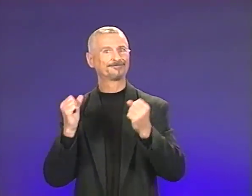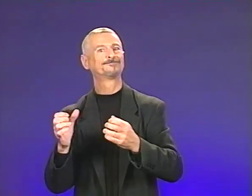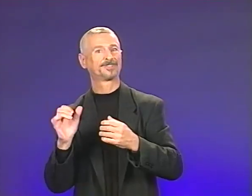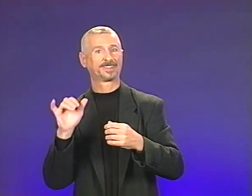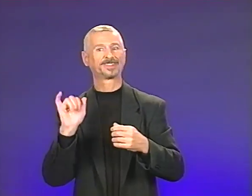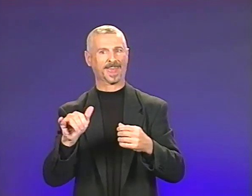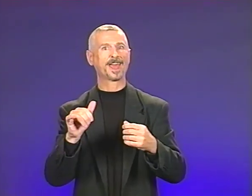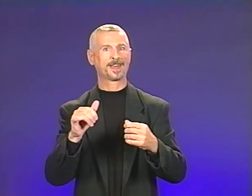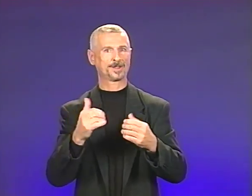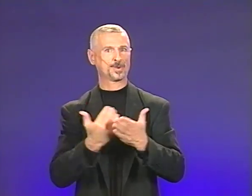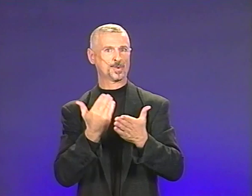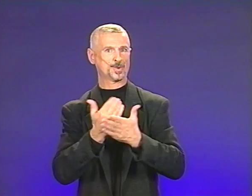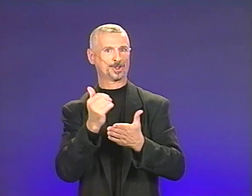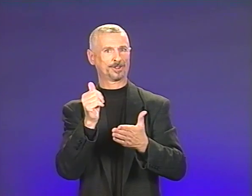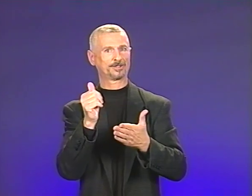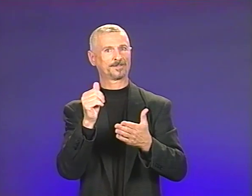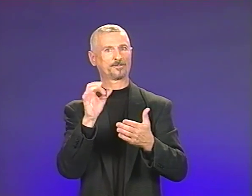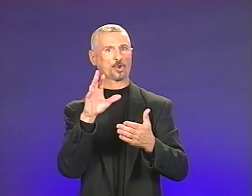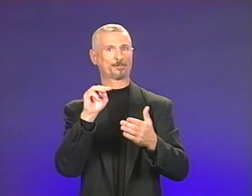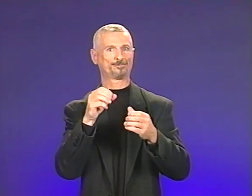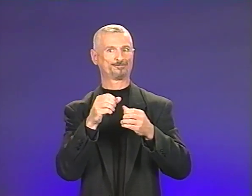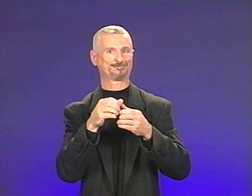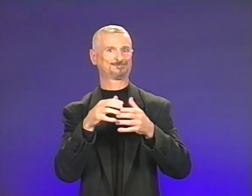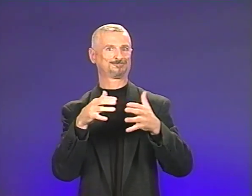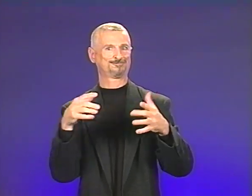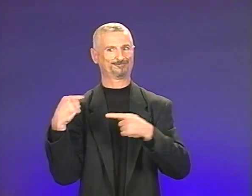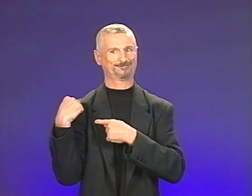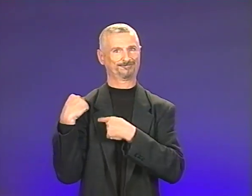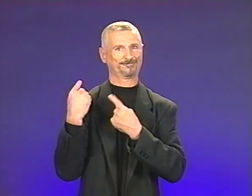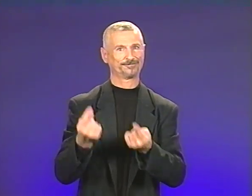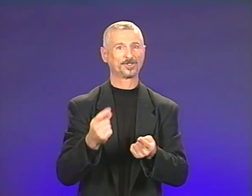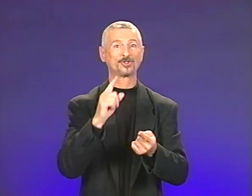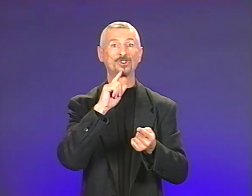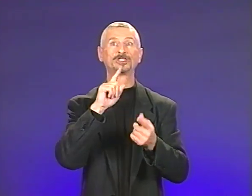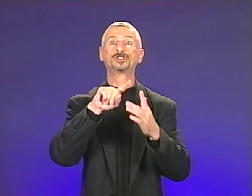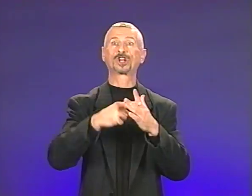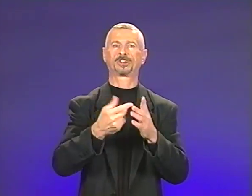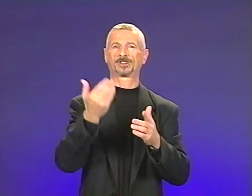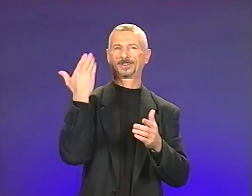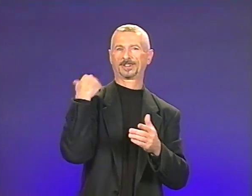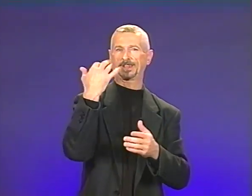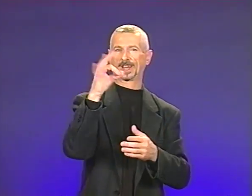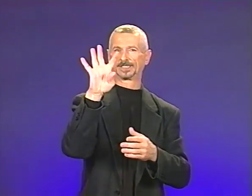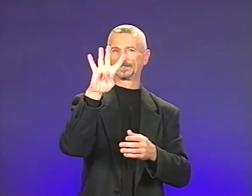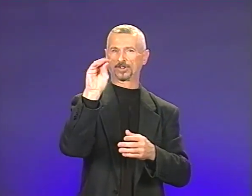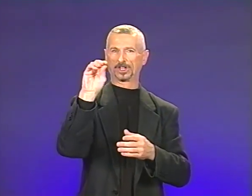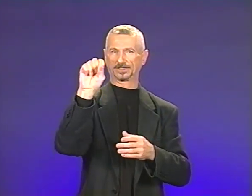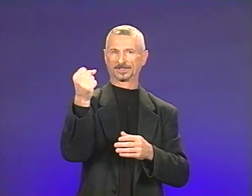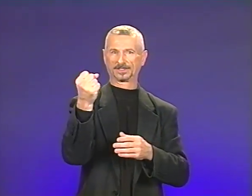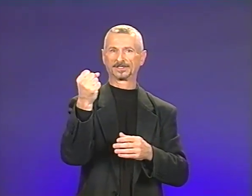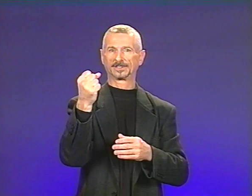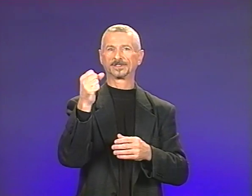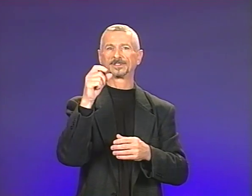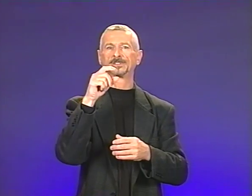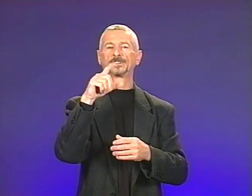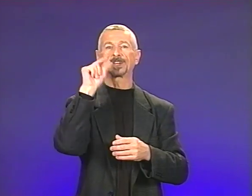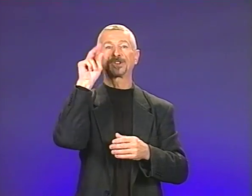performer. This is a relatively new art form, which began at Gallaudet University football games in the